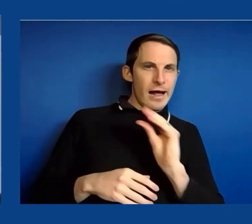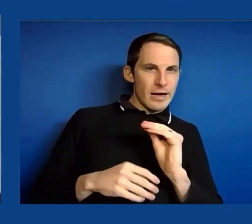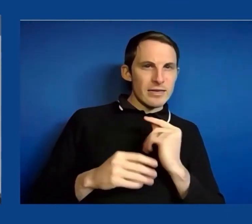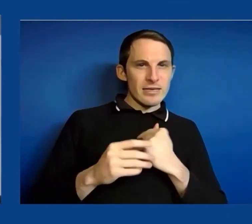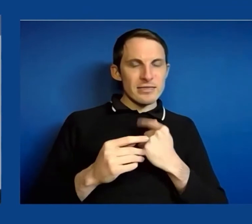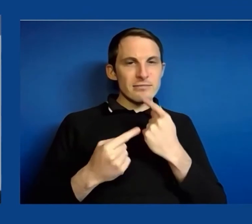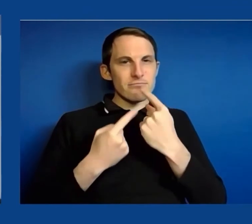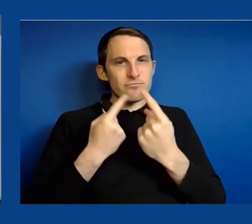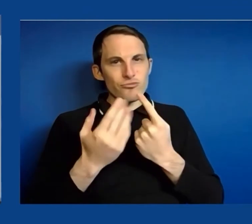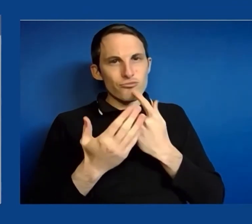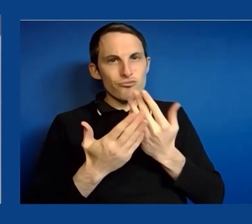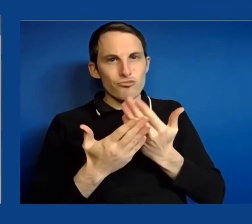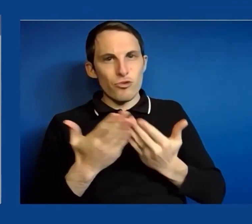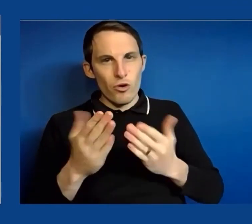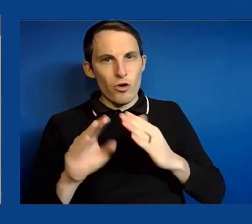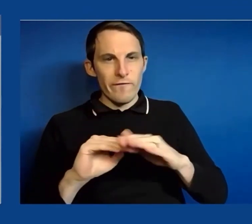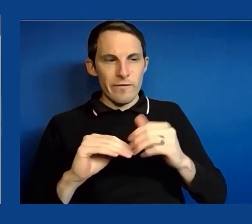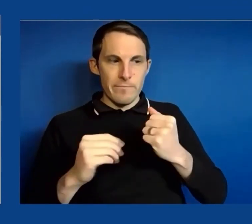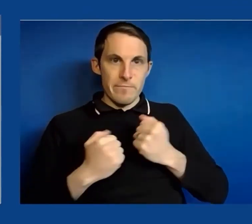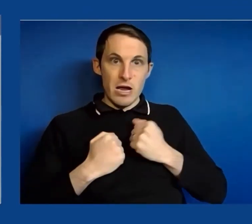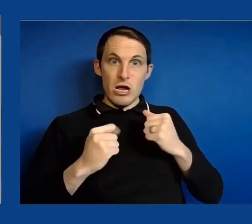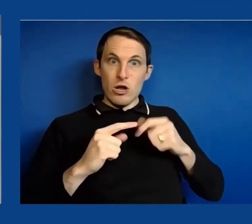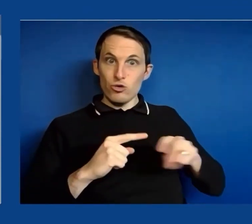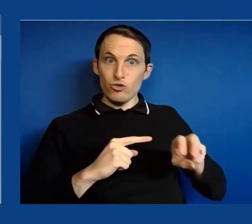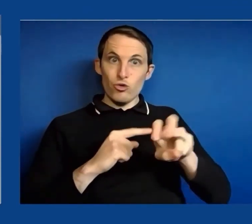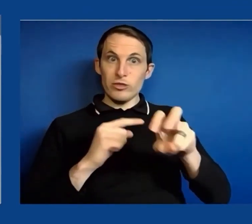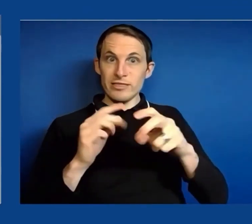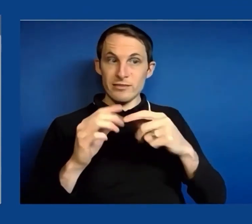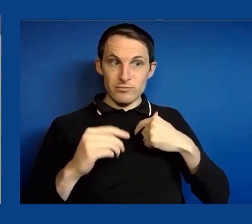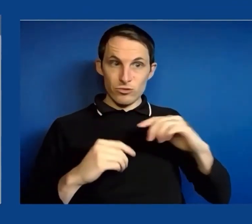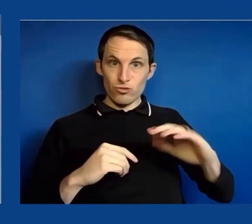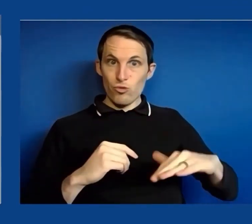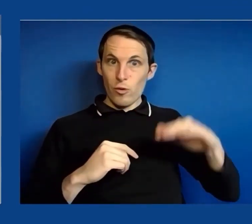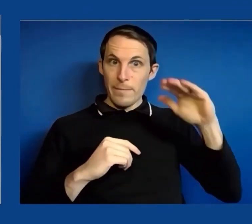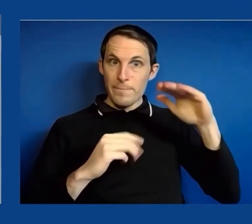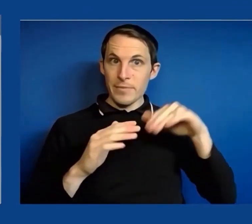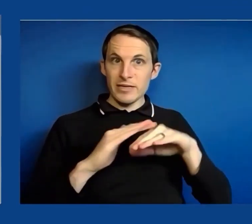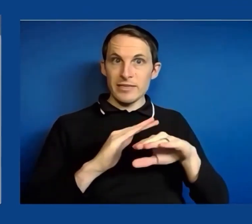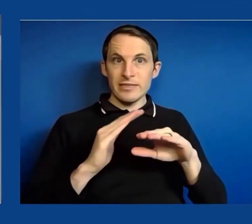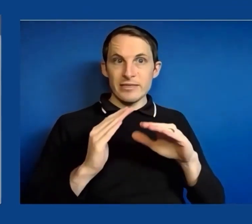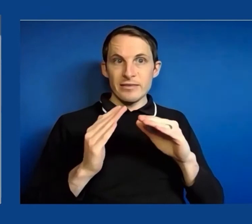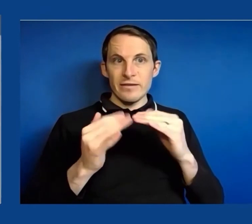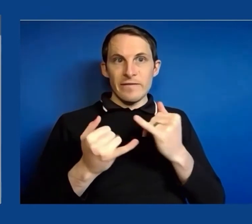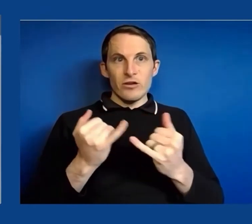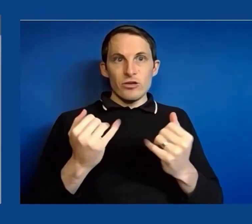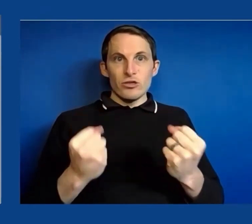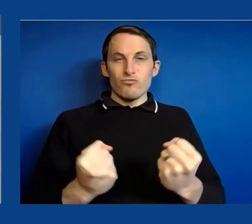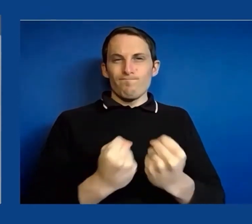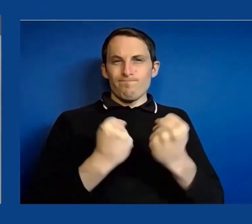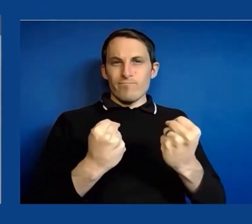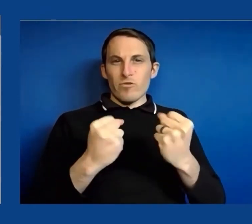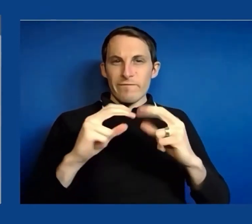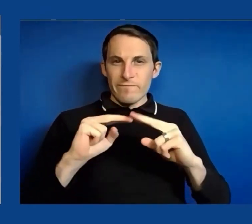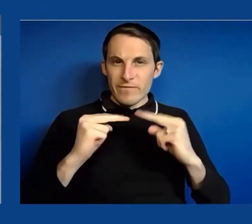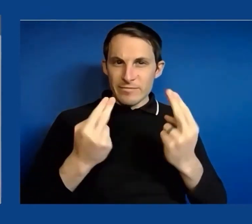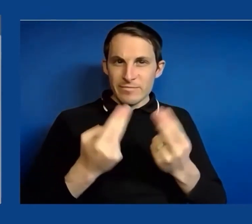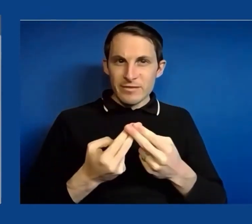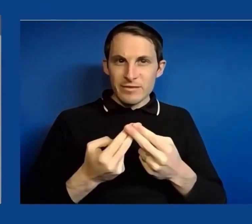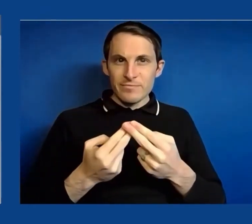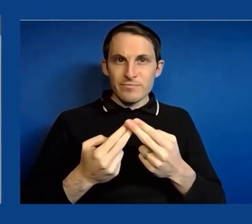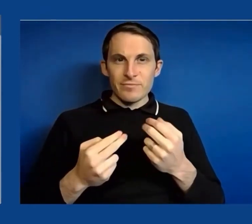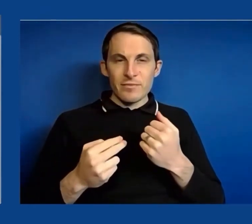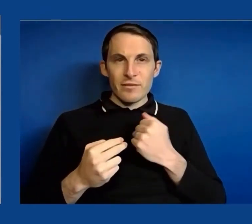story about my journey as growing up in a very strong family. My napa